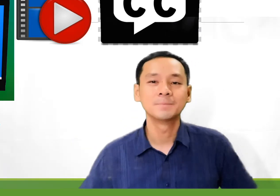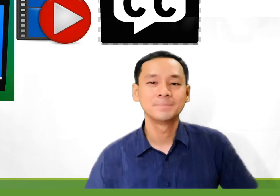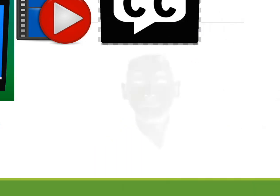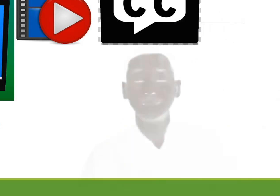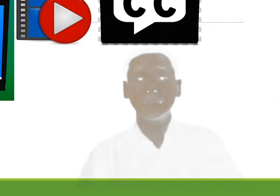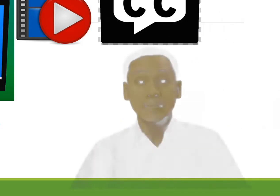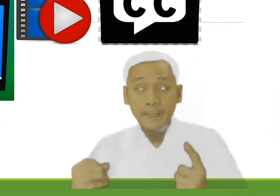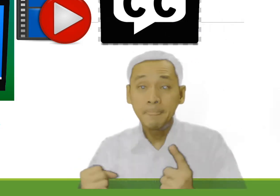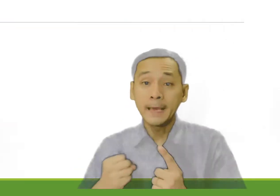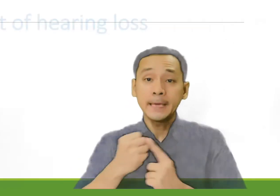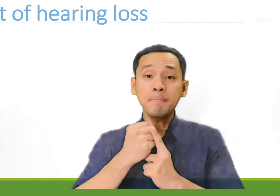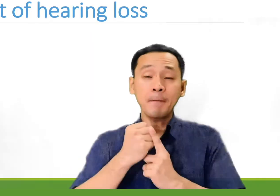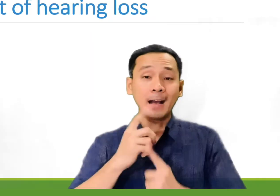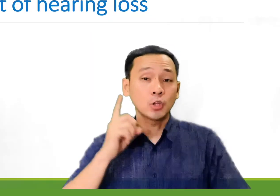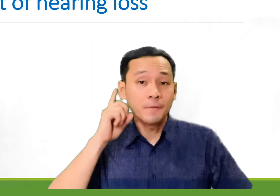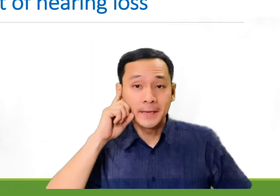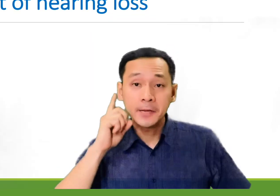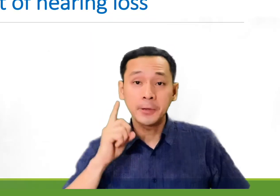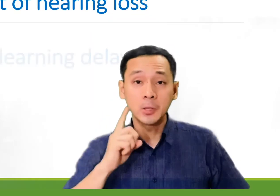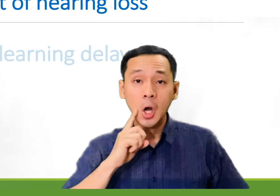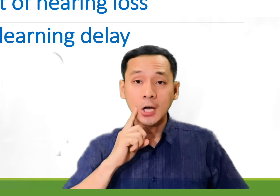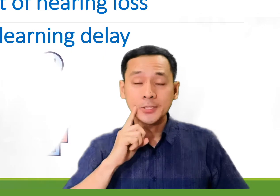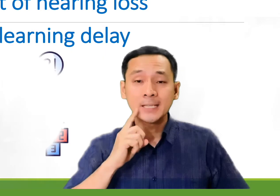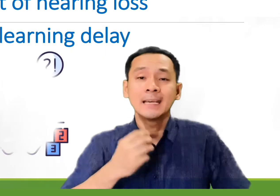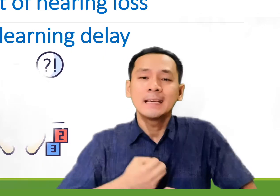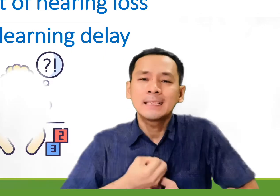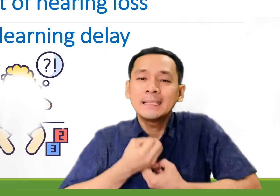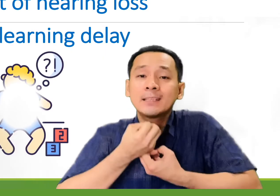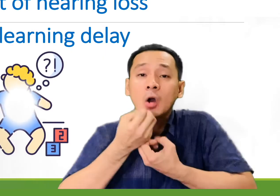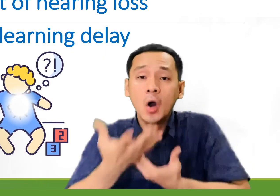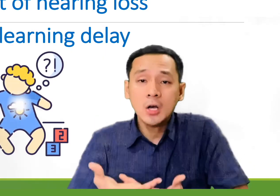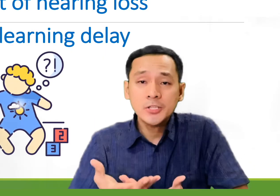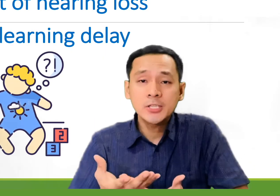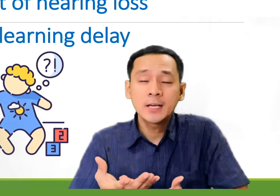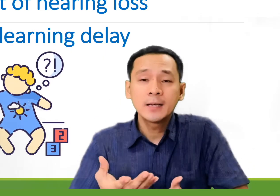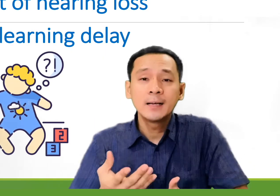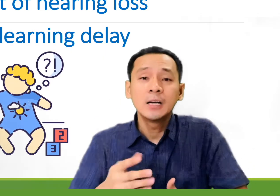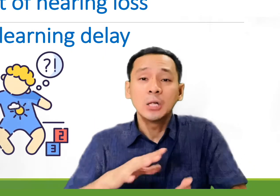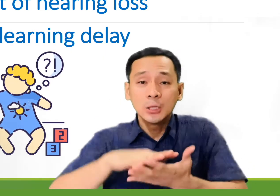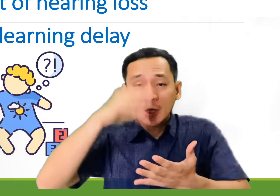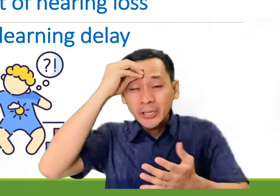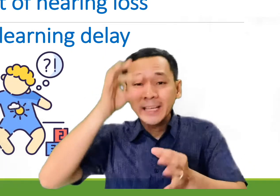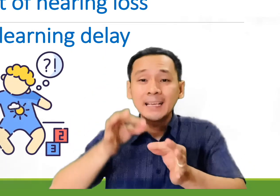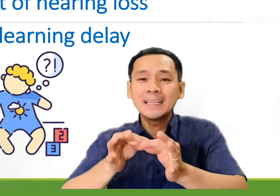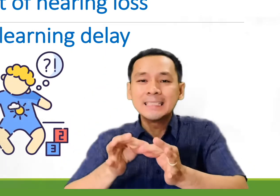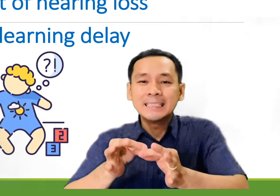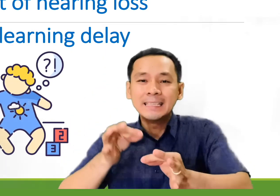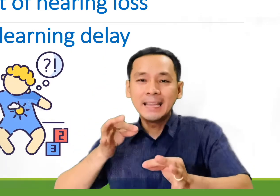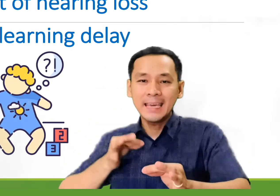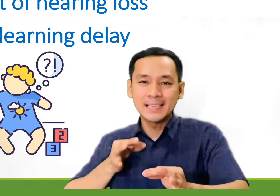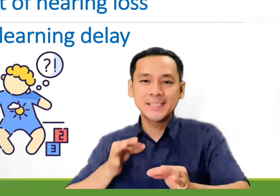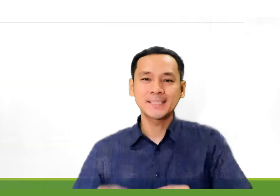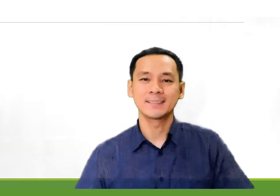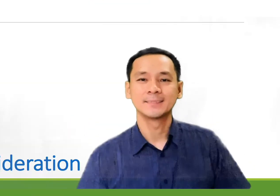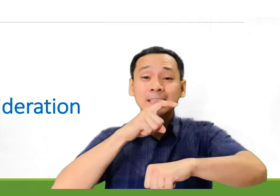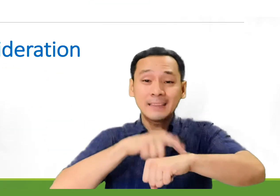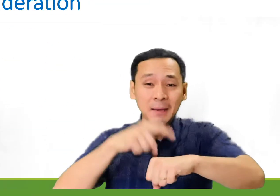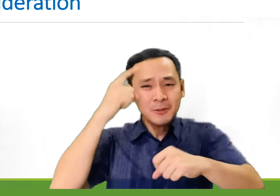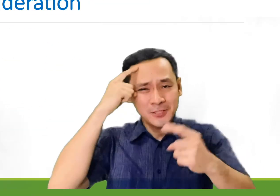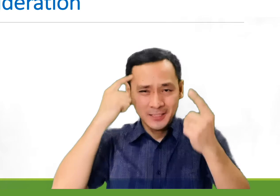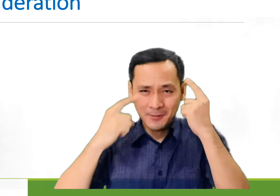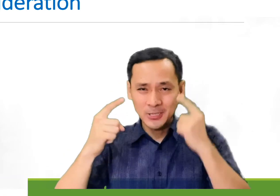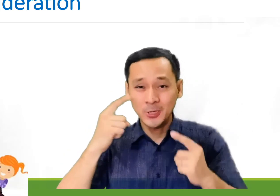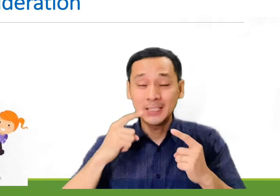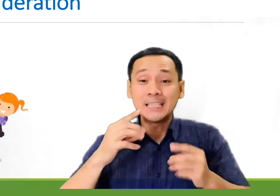available. The impact of hearing loss can cause learning delays.